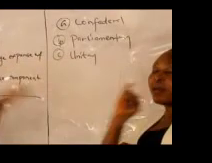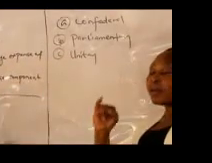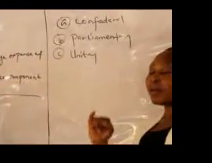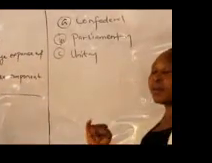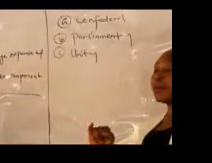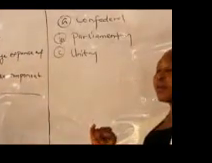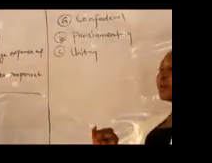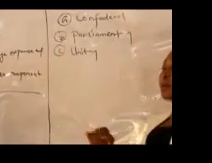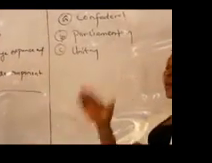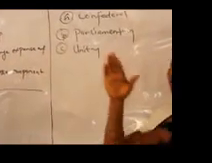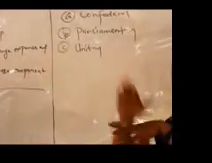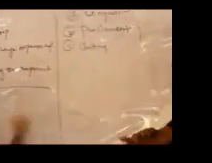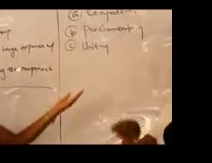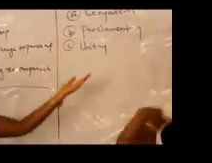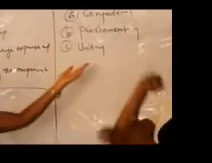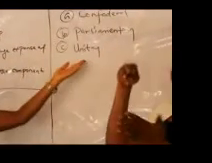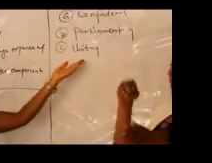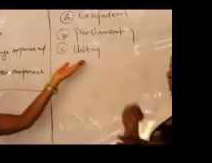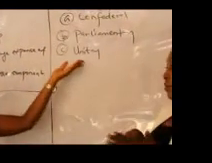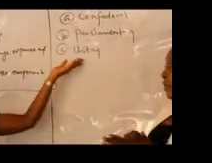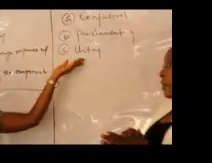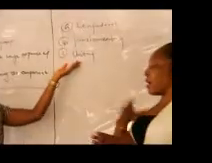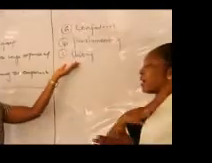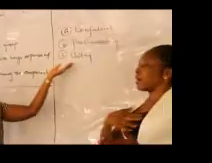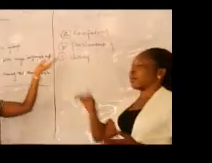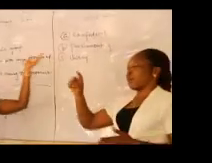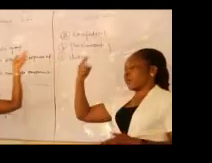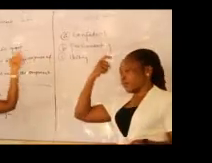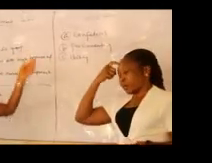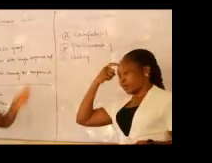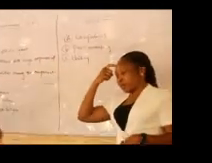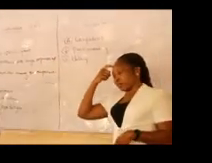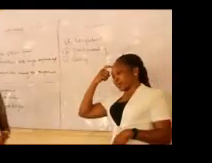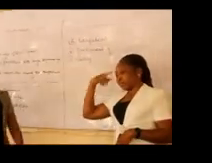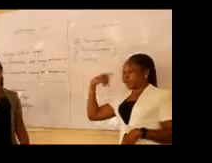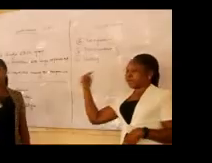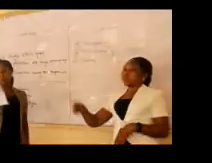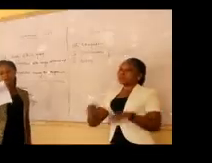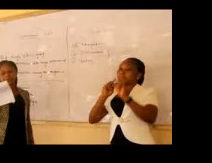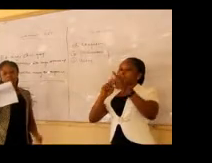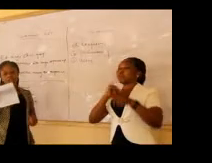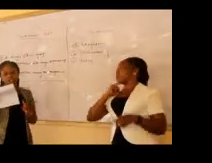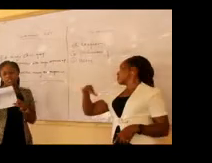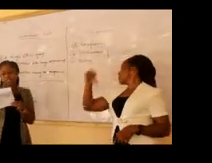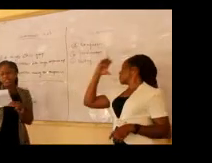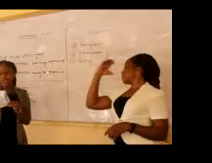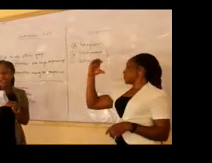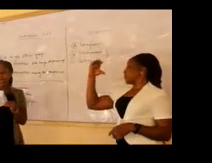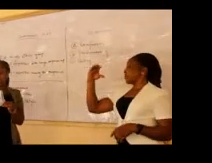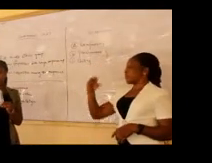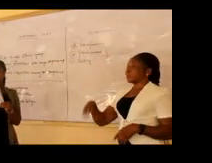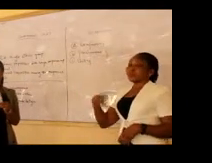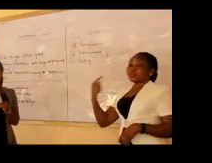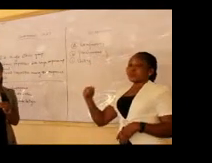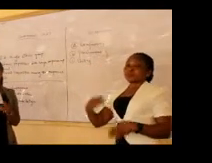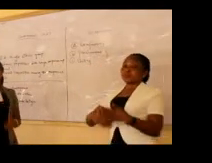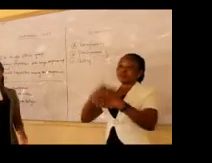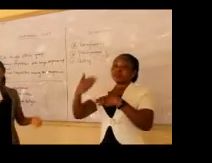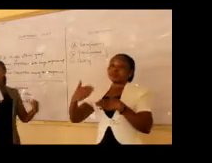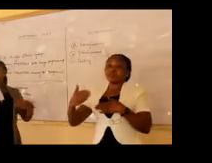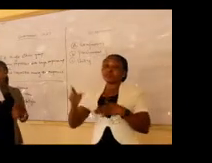central government. So the answer here is what? Unitary government. Then the next